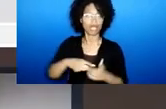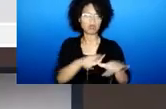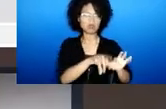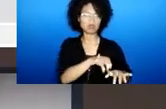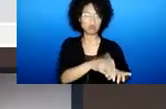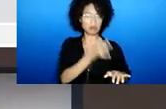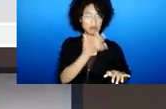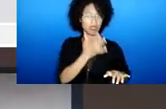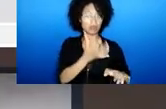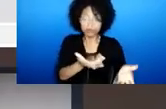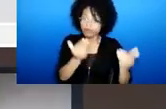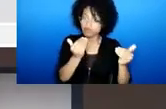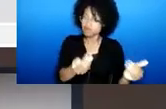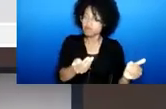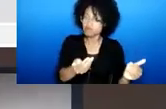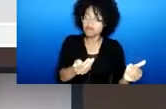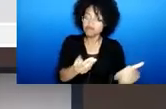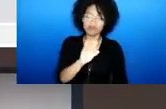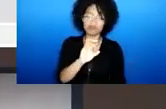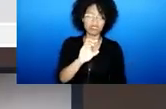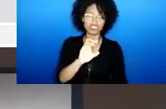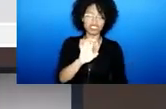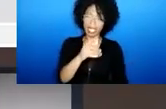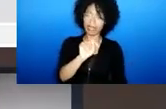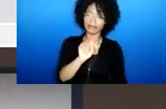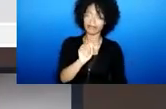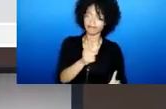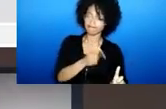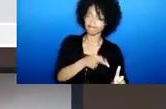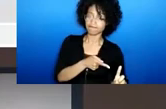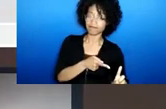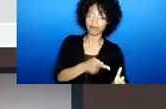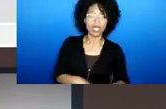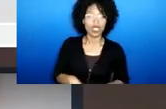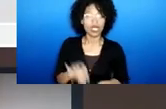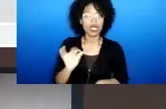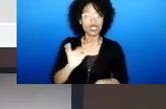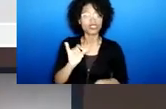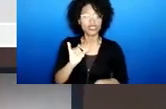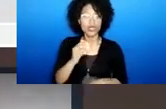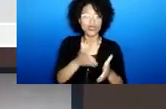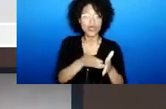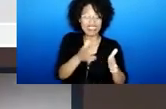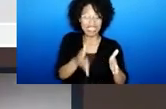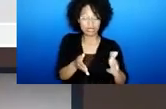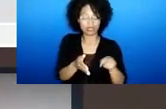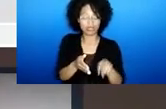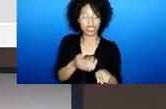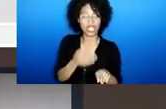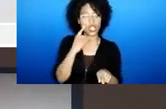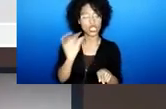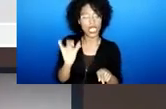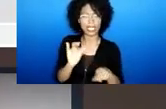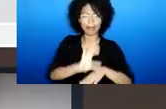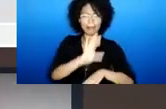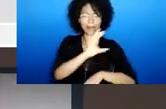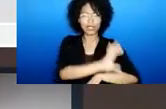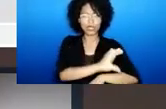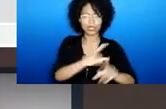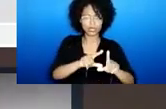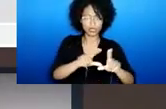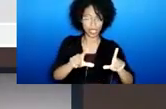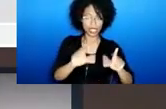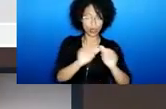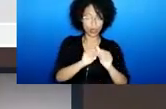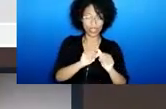There's also an icon next to that chat icon, still in the bottom left corner. It looks like a computer monitor screen with